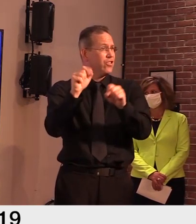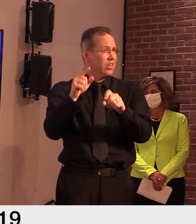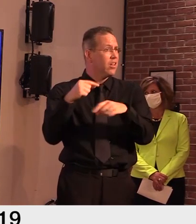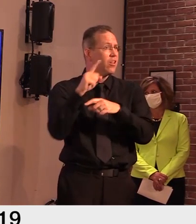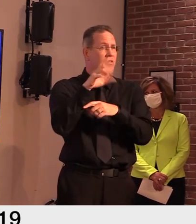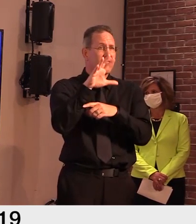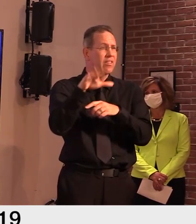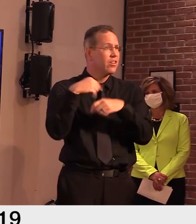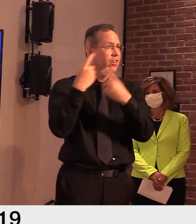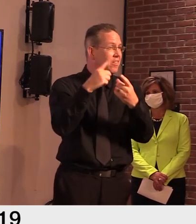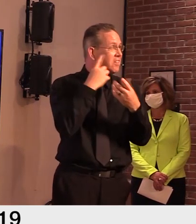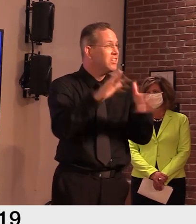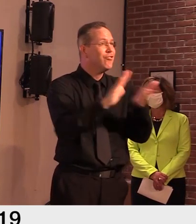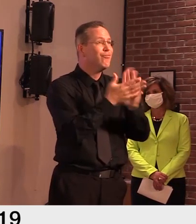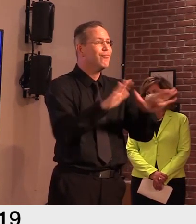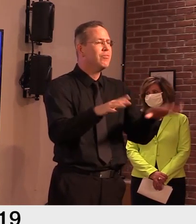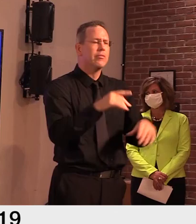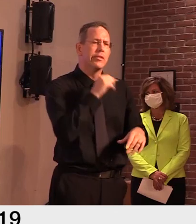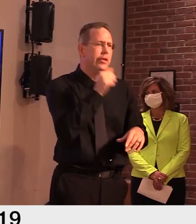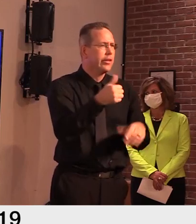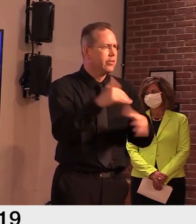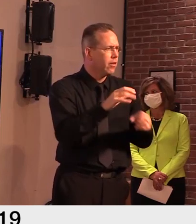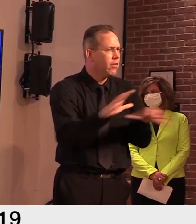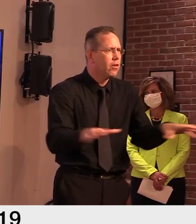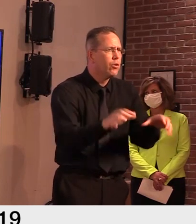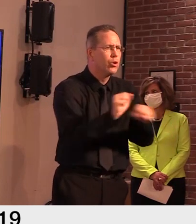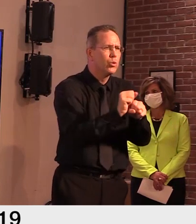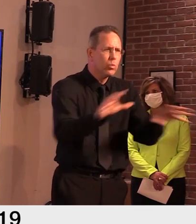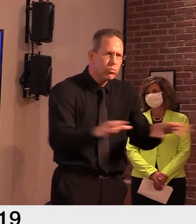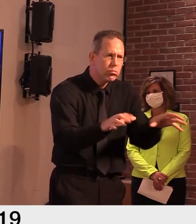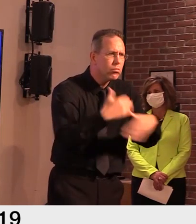This opportunity is important because we know